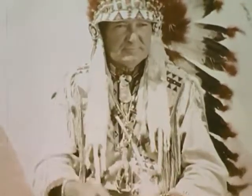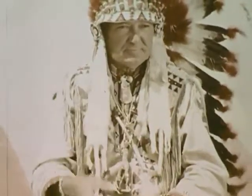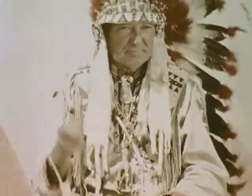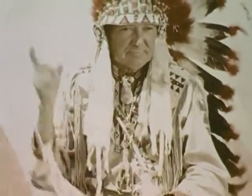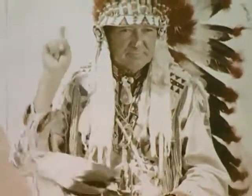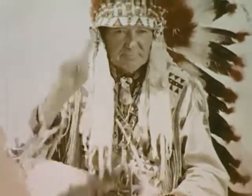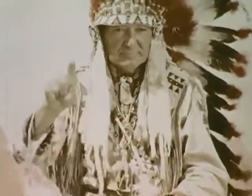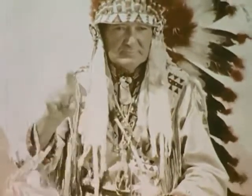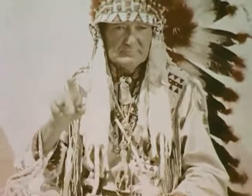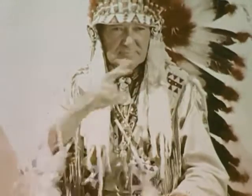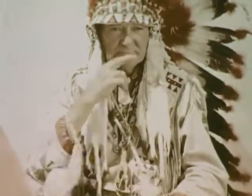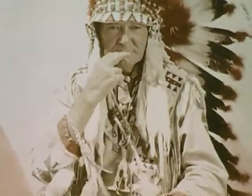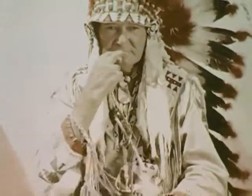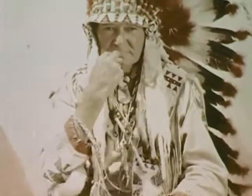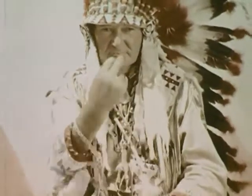said,